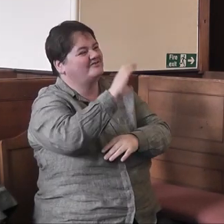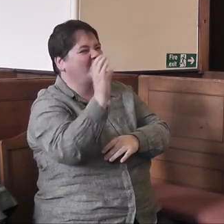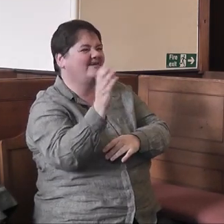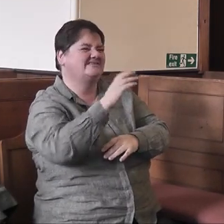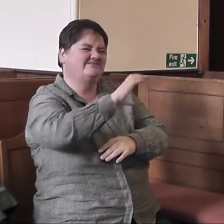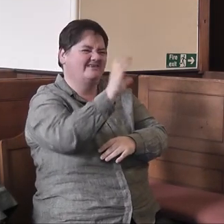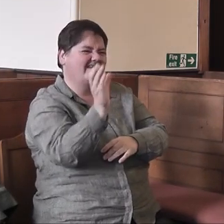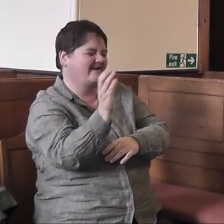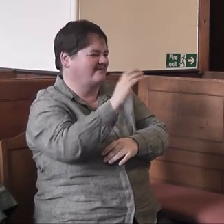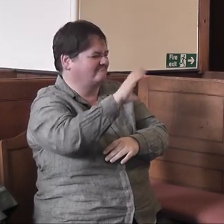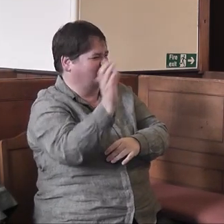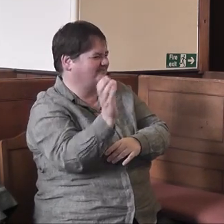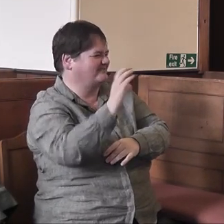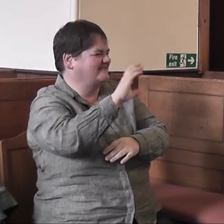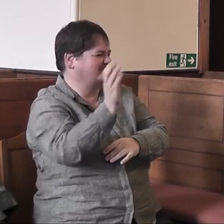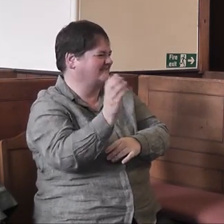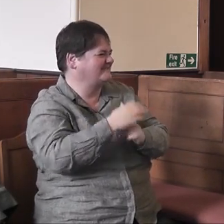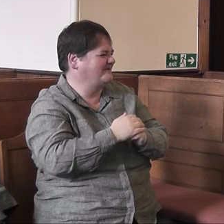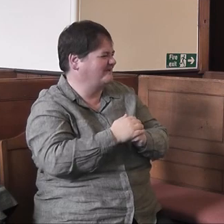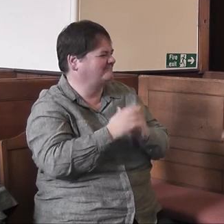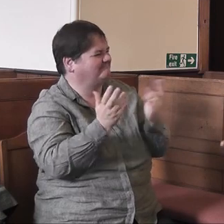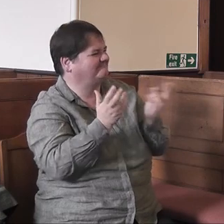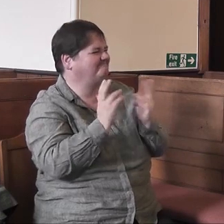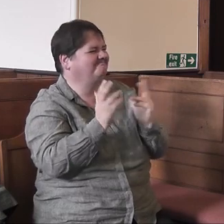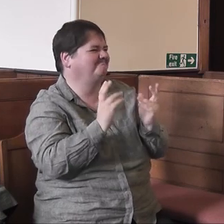Christ. I don't like that Christ, it's a bit.